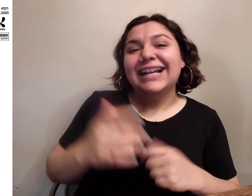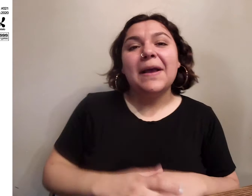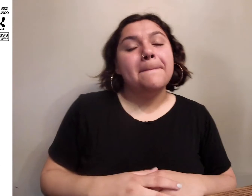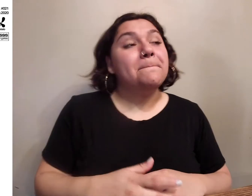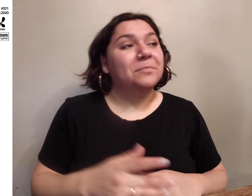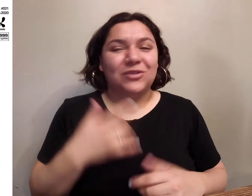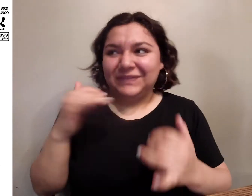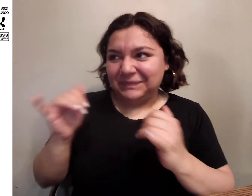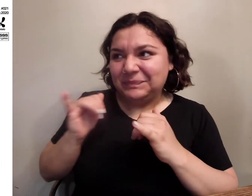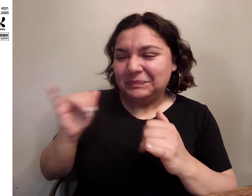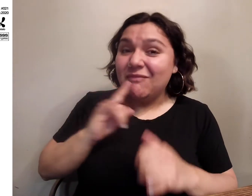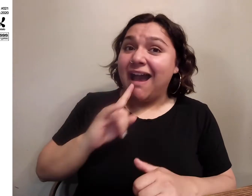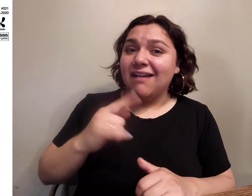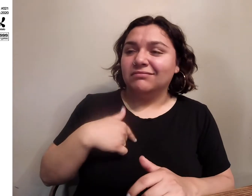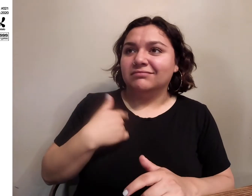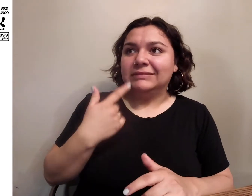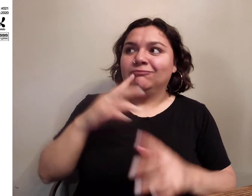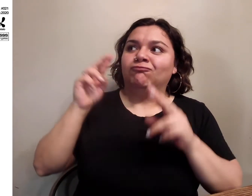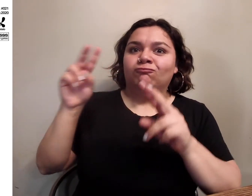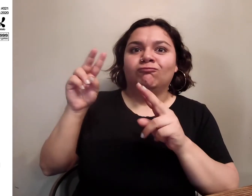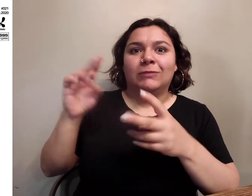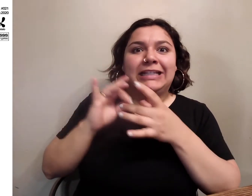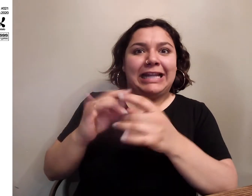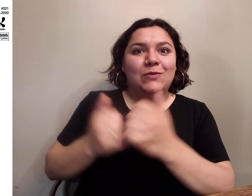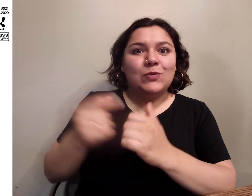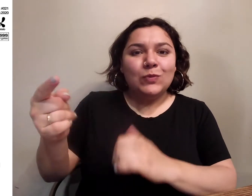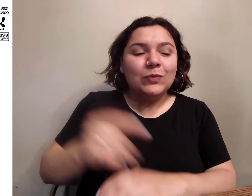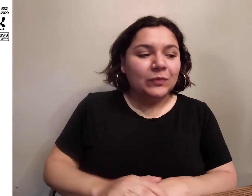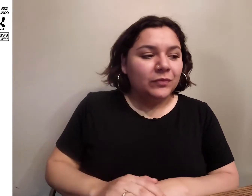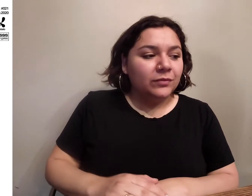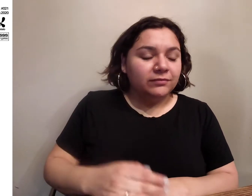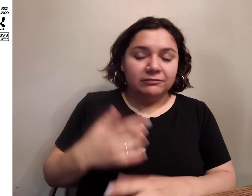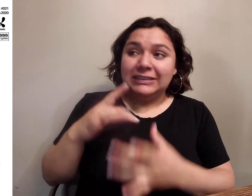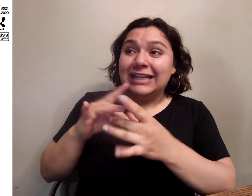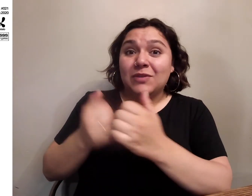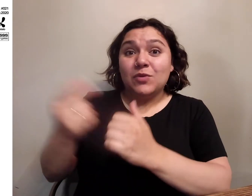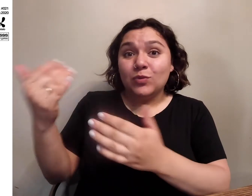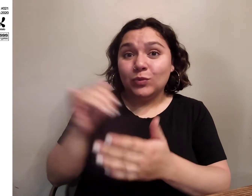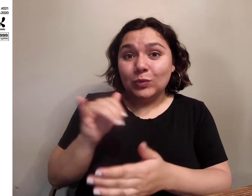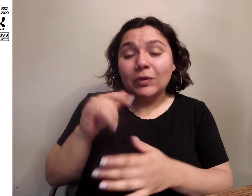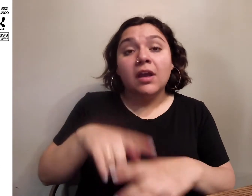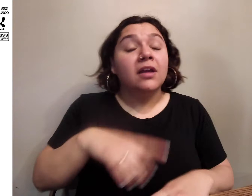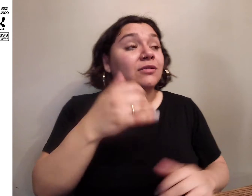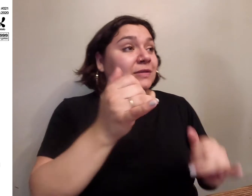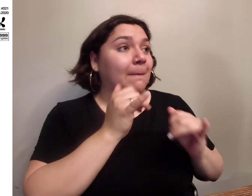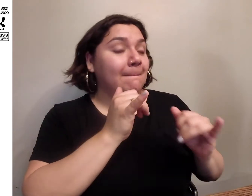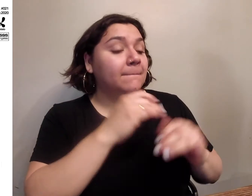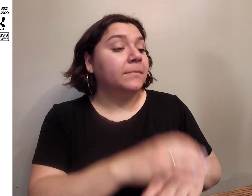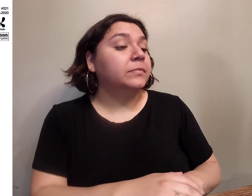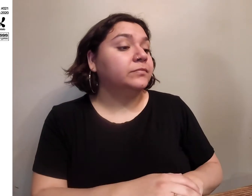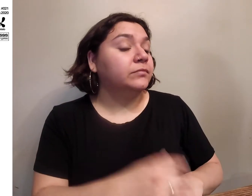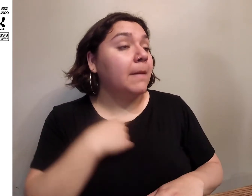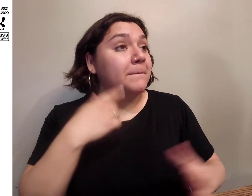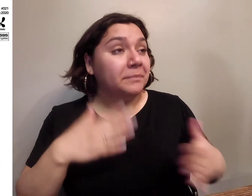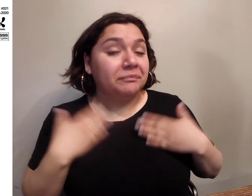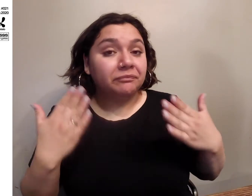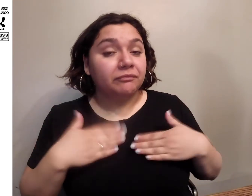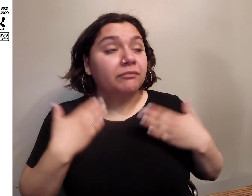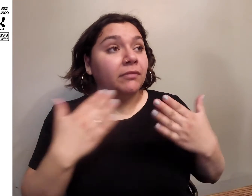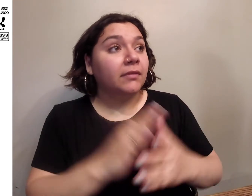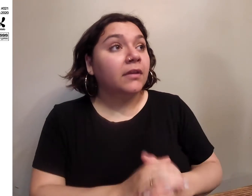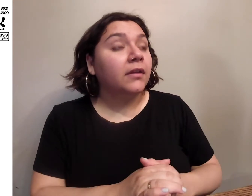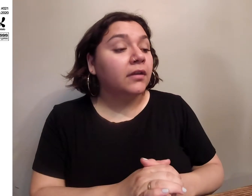Well, likewise, I've been looking forward to connecting with you as well. So have I, and I'm delighted that